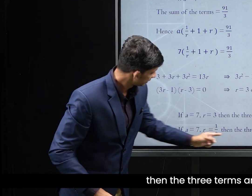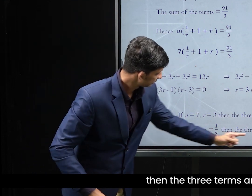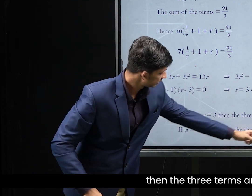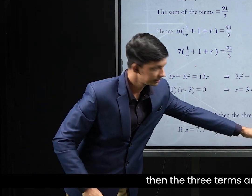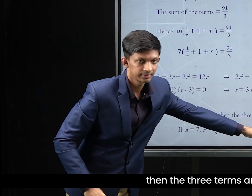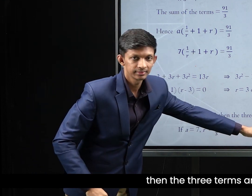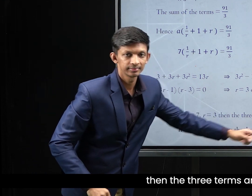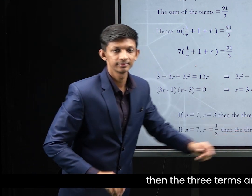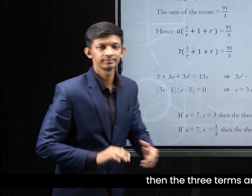3.